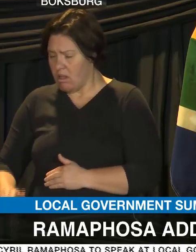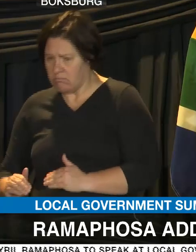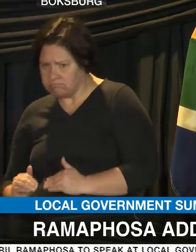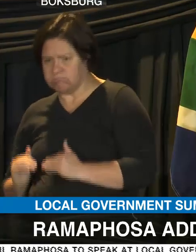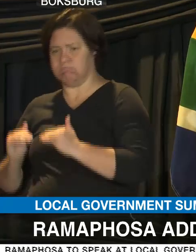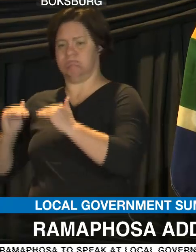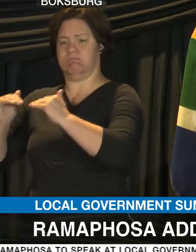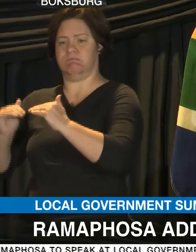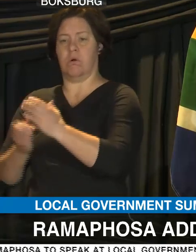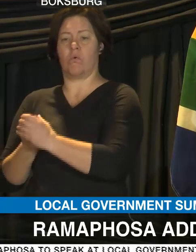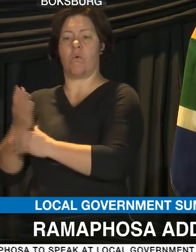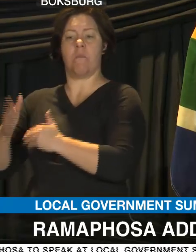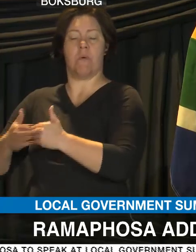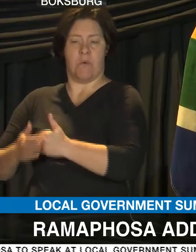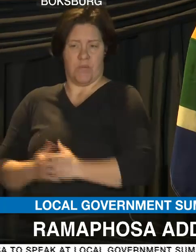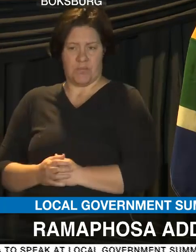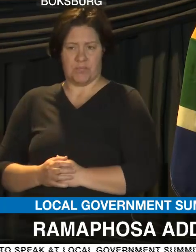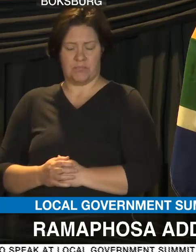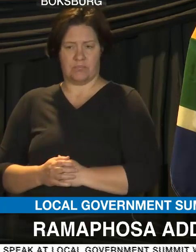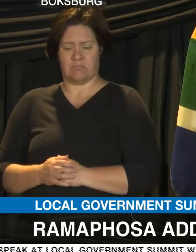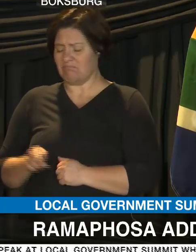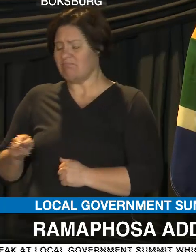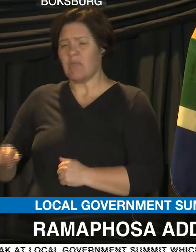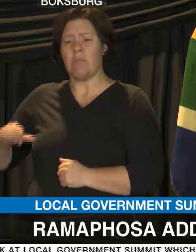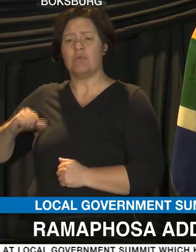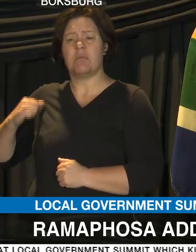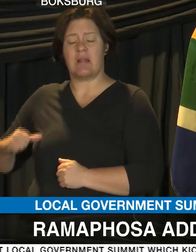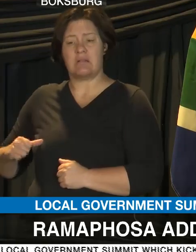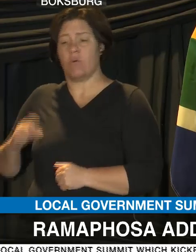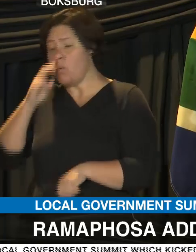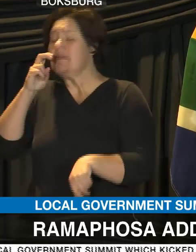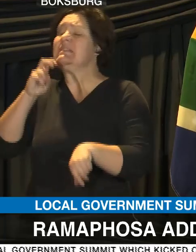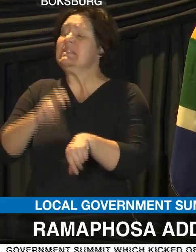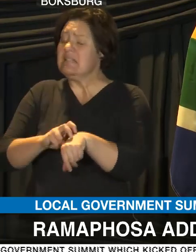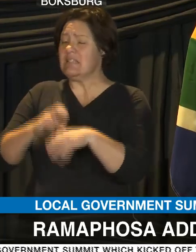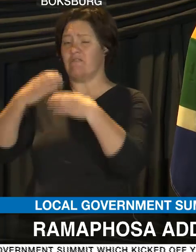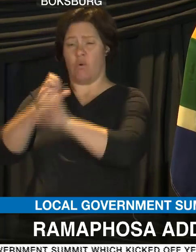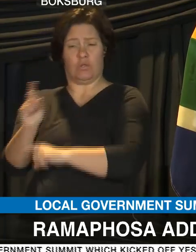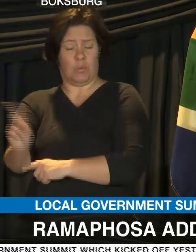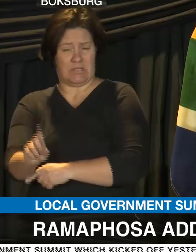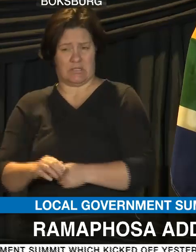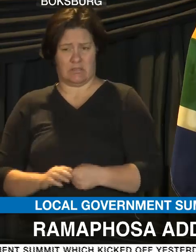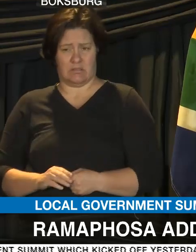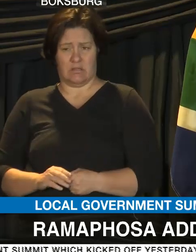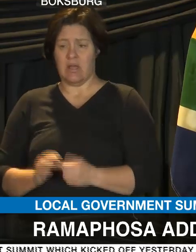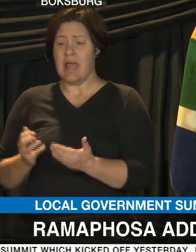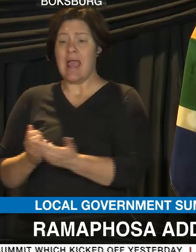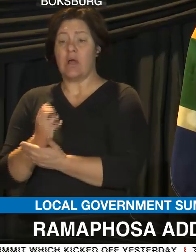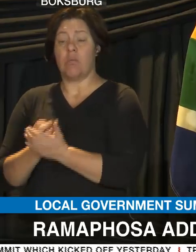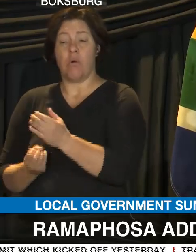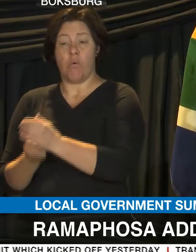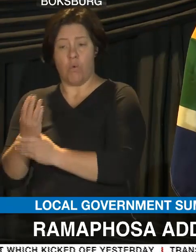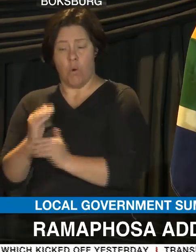of growth. Municipalities need to focus, and I want to repeat, on promoting economic